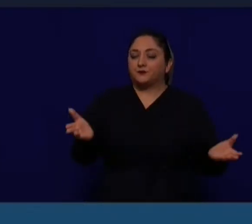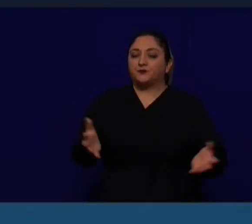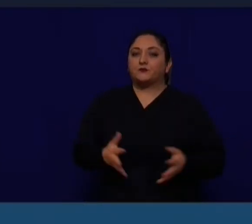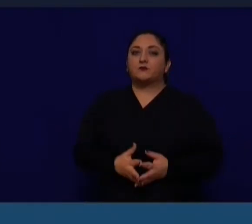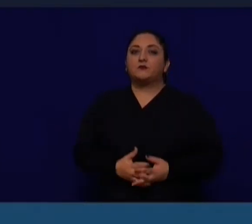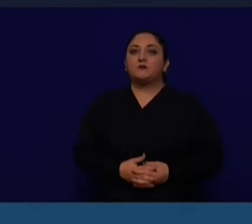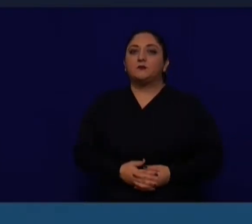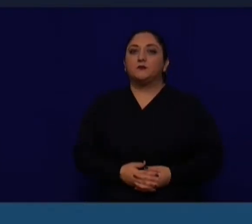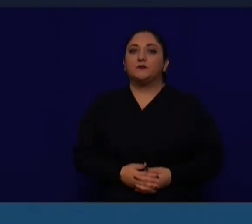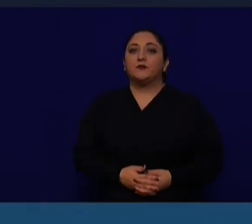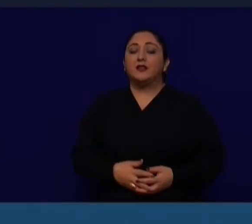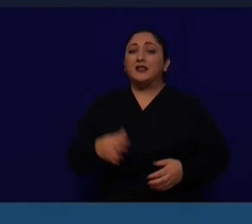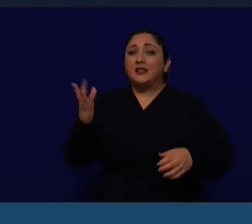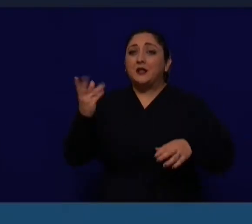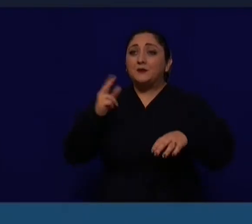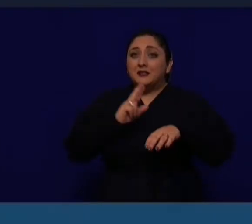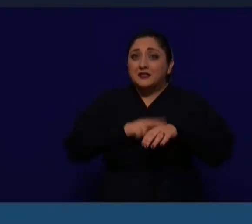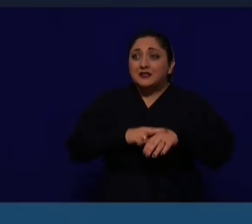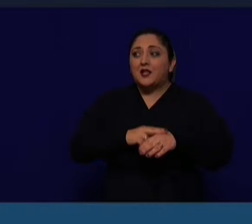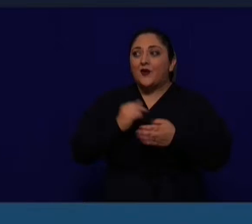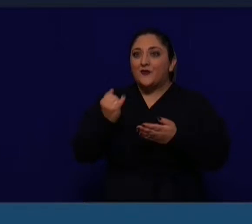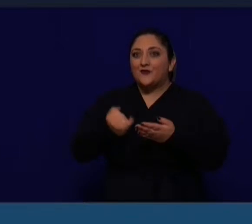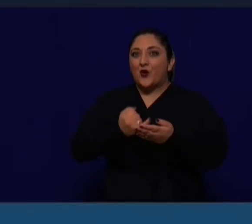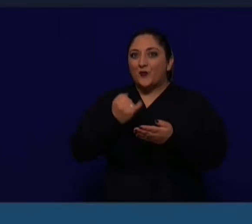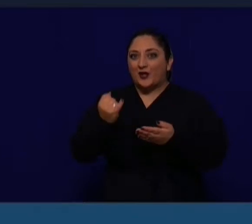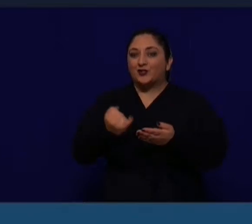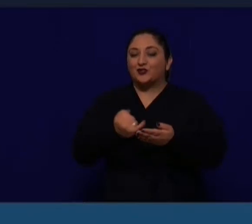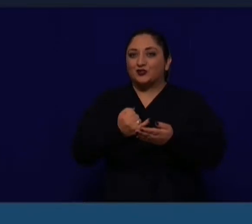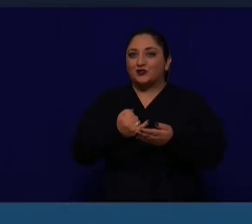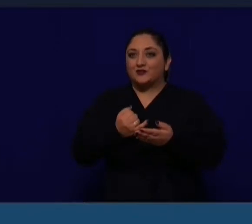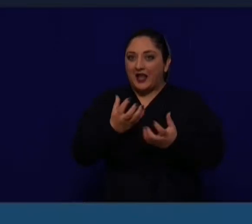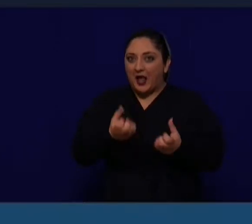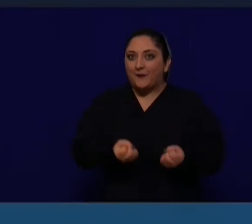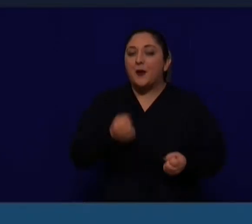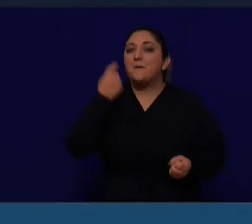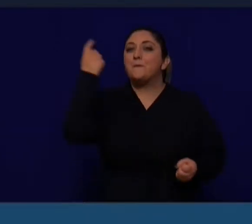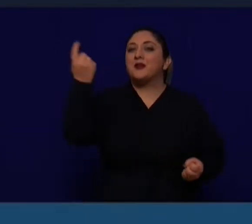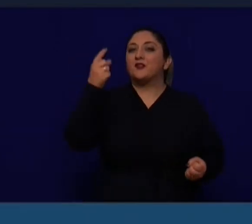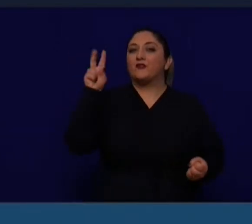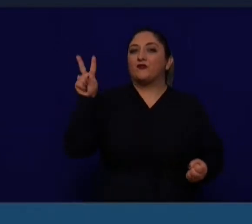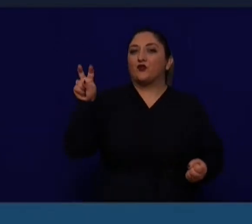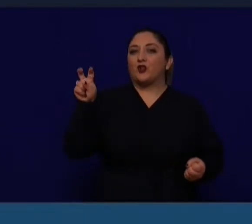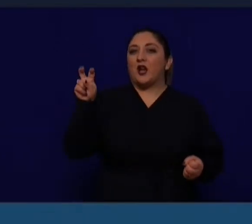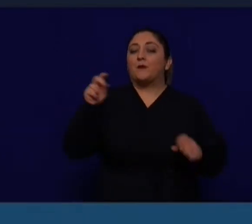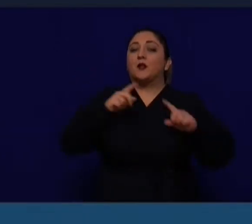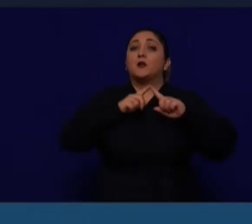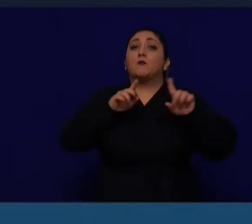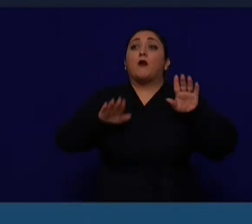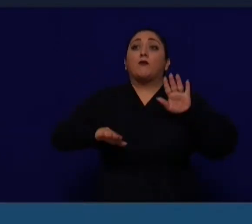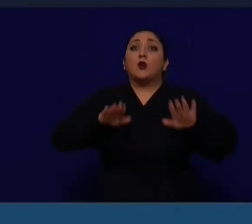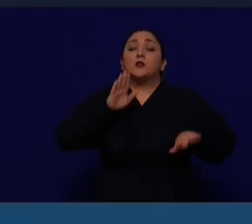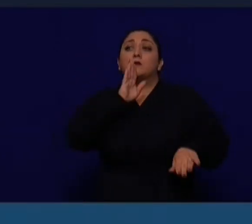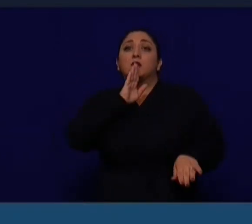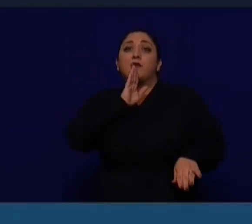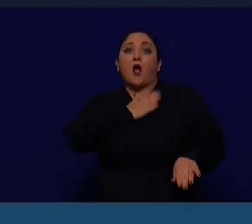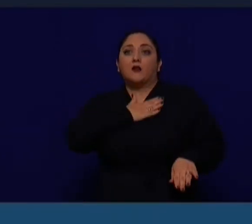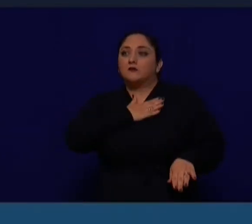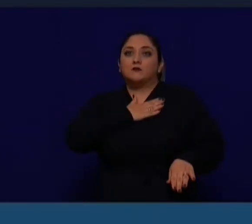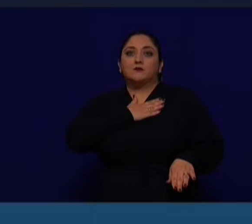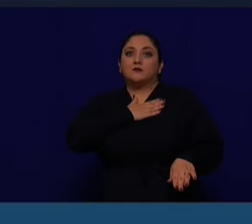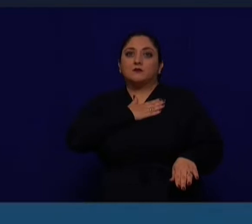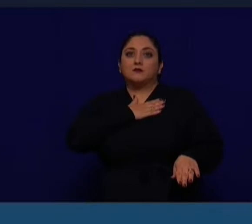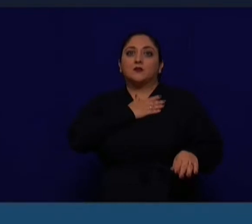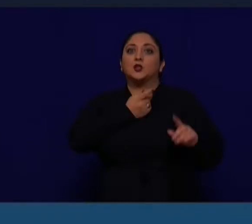stajna provajna nġibu dawn id-dettalji ta' nies, però nifhmu li forsi hemm nies li jkunu qegħdin jiġu kurati fil-clinics privati, forsi